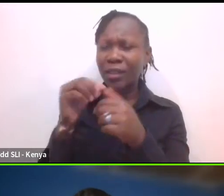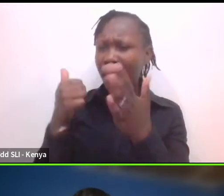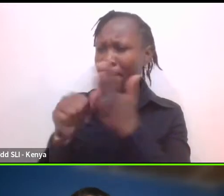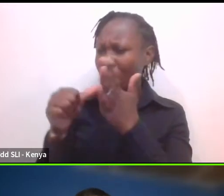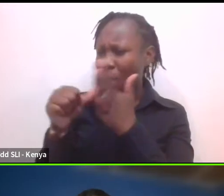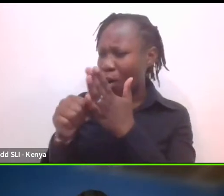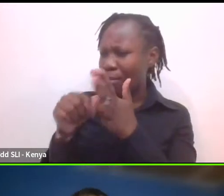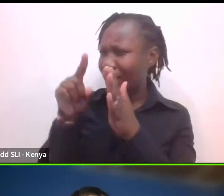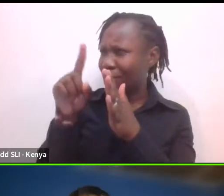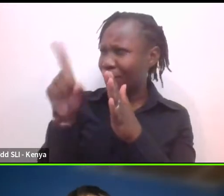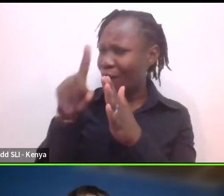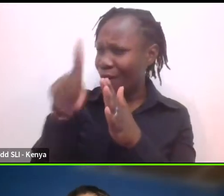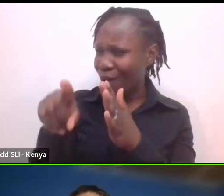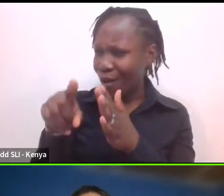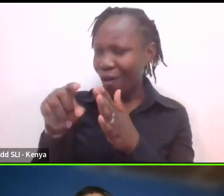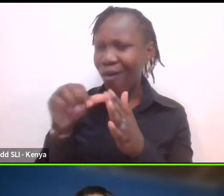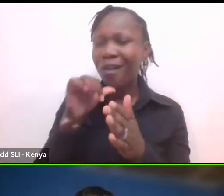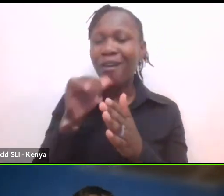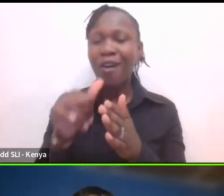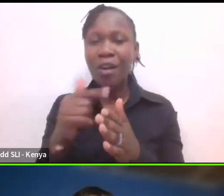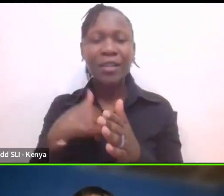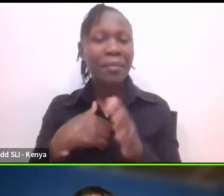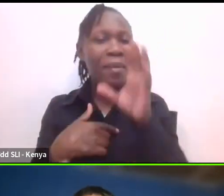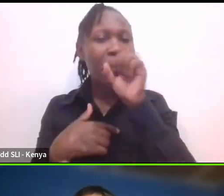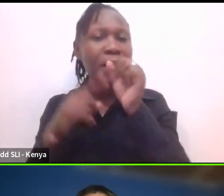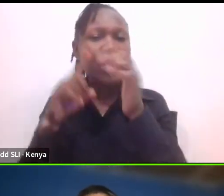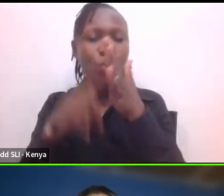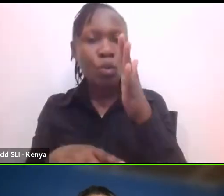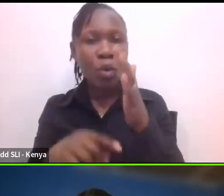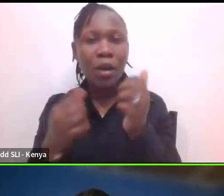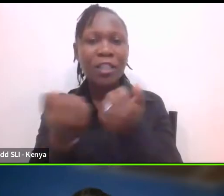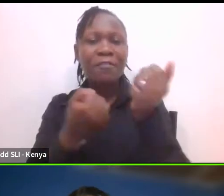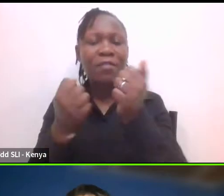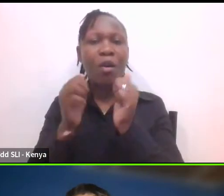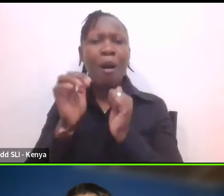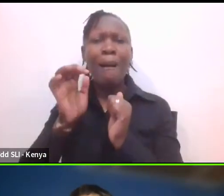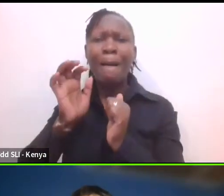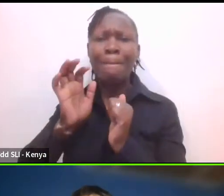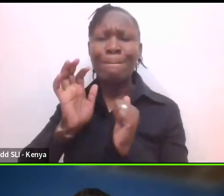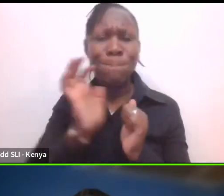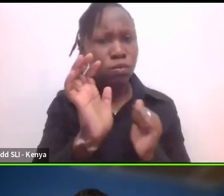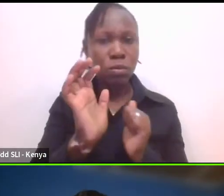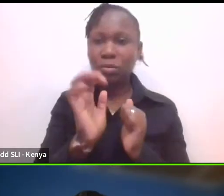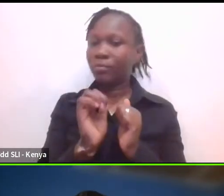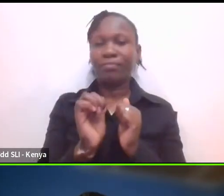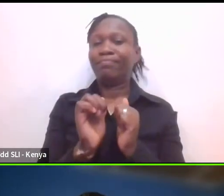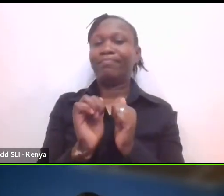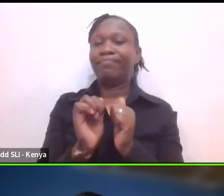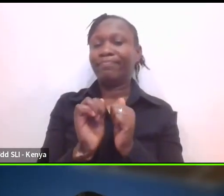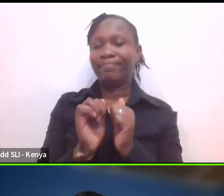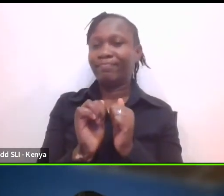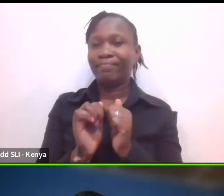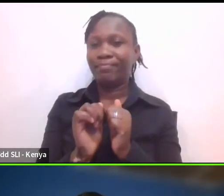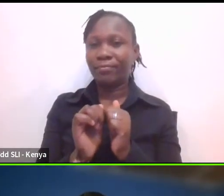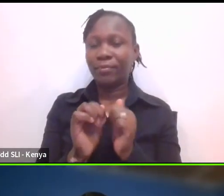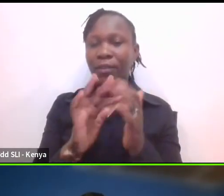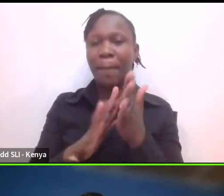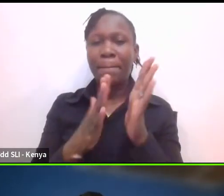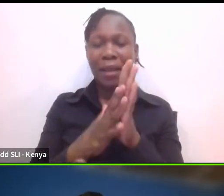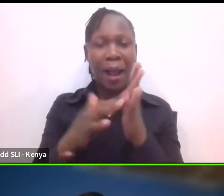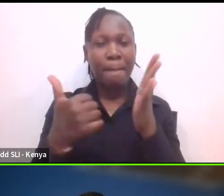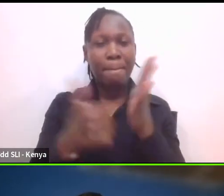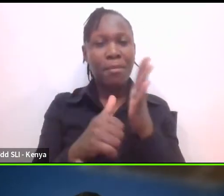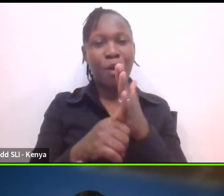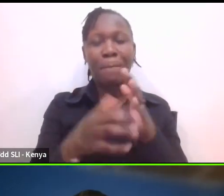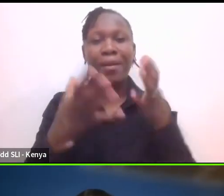not appropriate? What am I missing here? Slamming on the brakes will really only magnify those challenges. And then